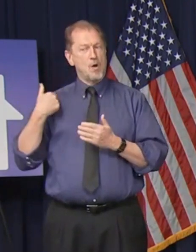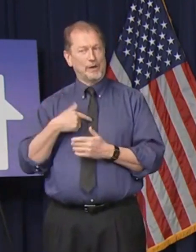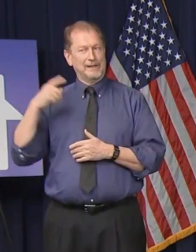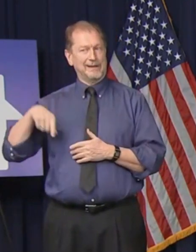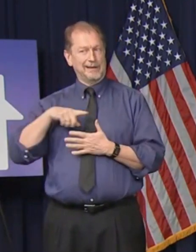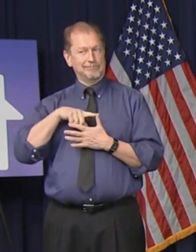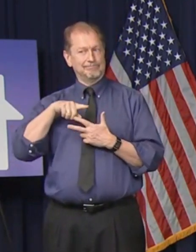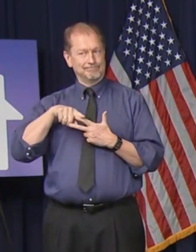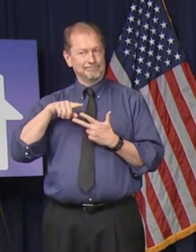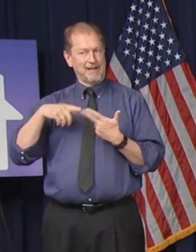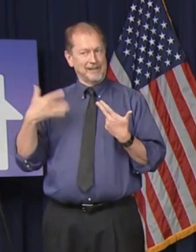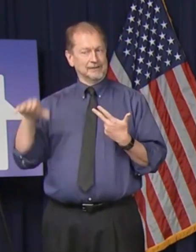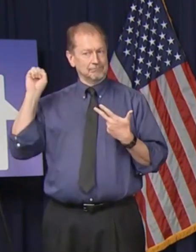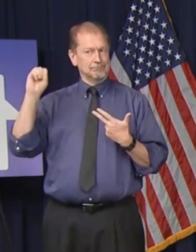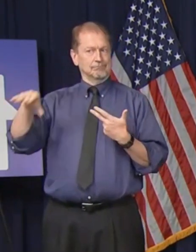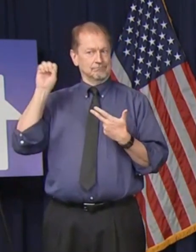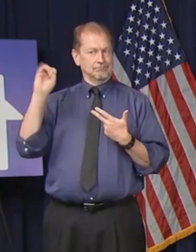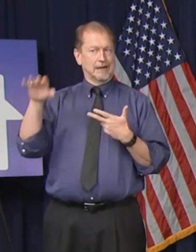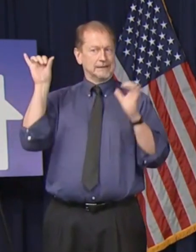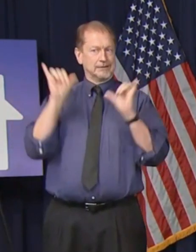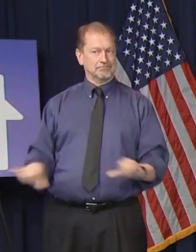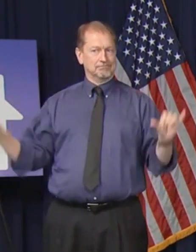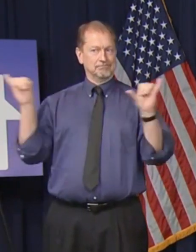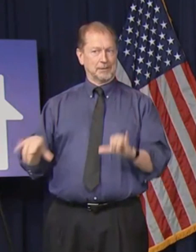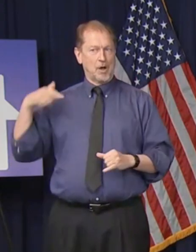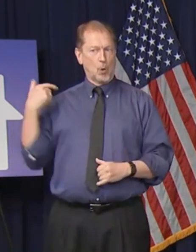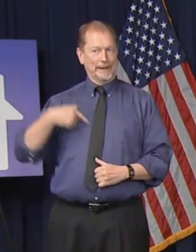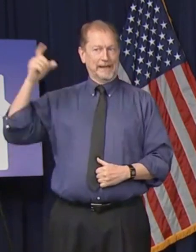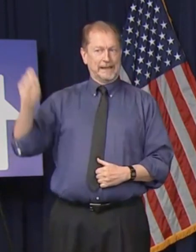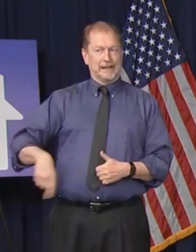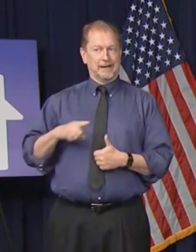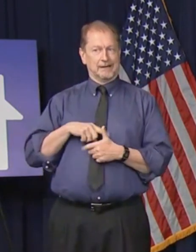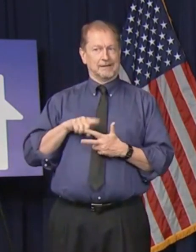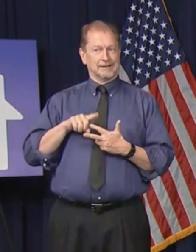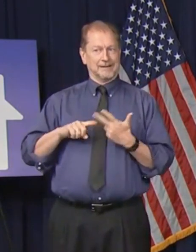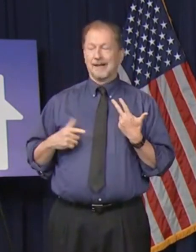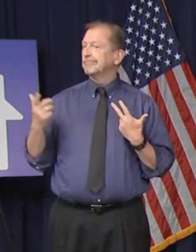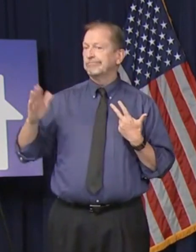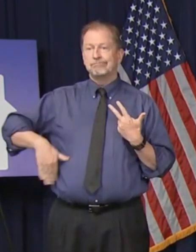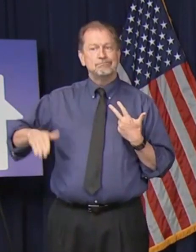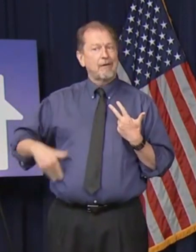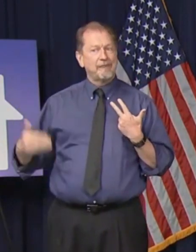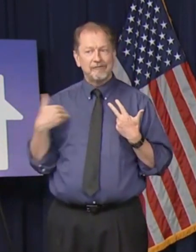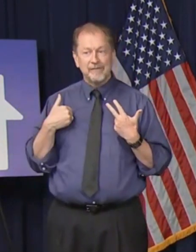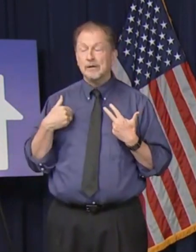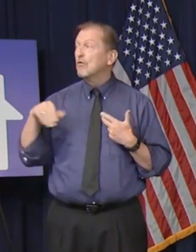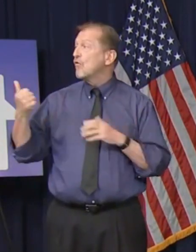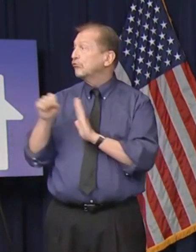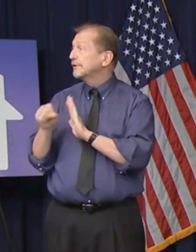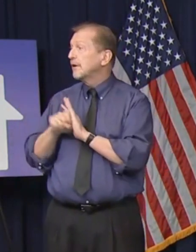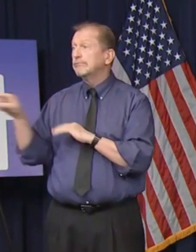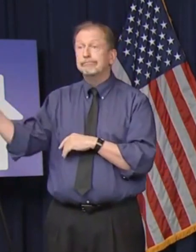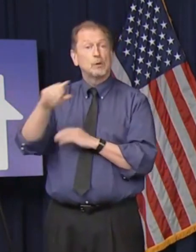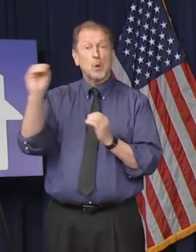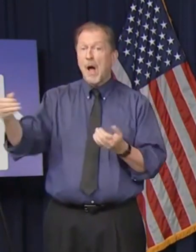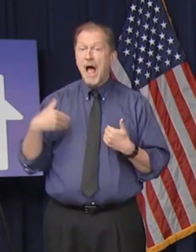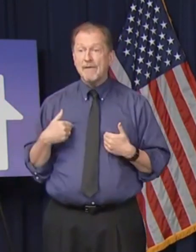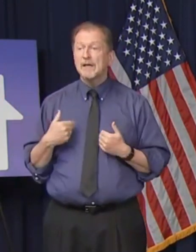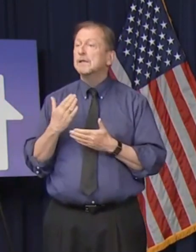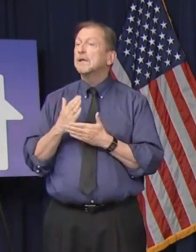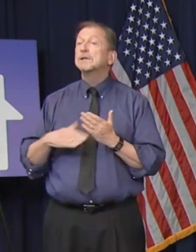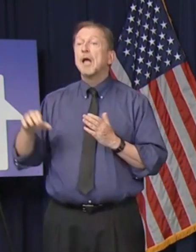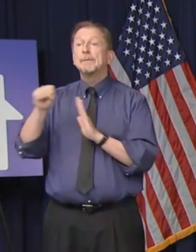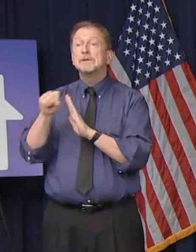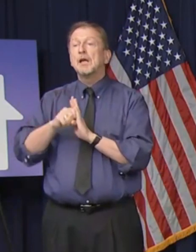to open the economy are things that we don't quite yet have in place, nor does any state. Some states are reopening